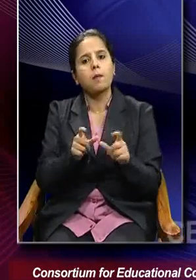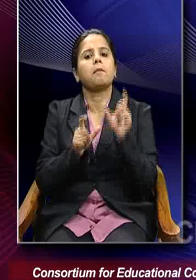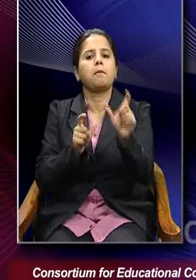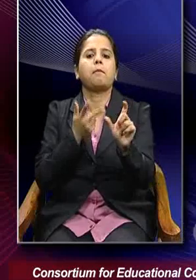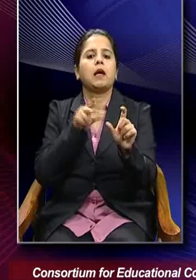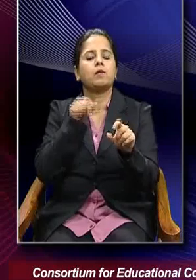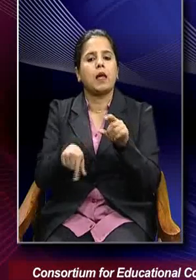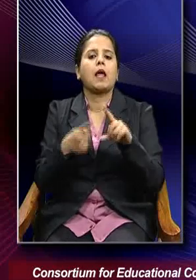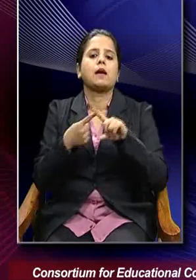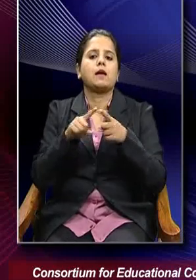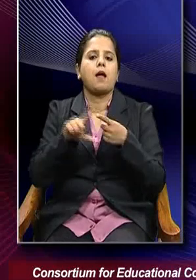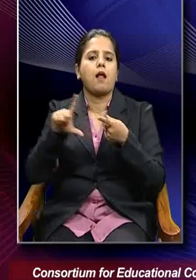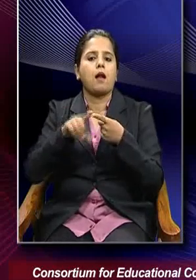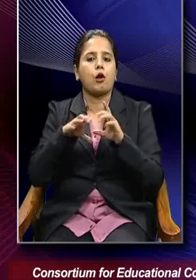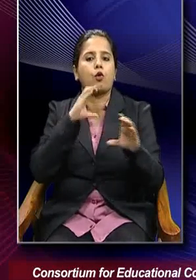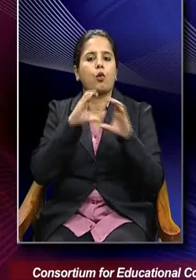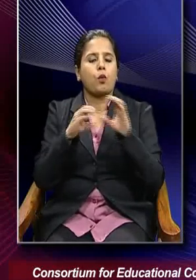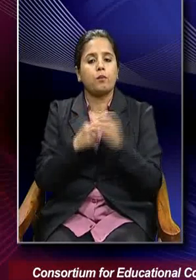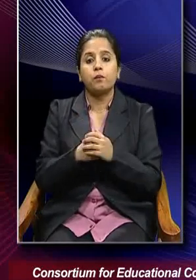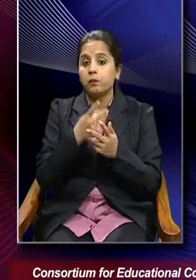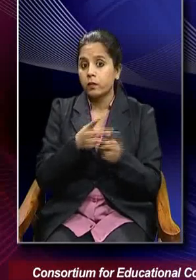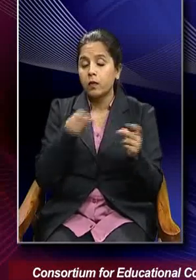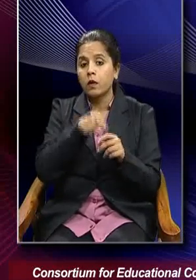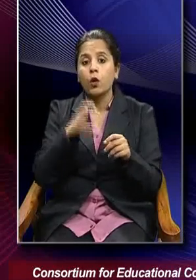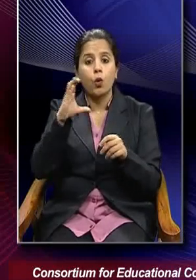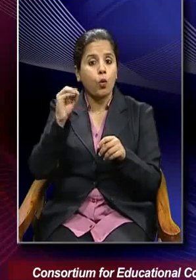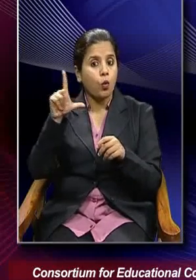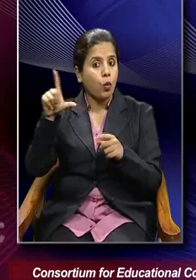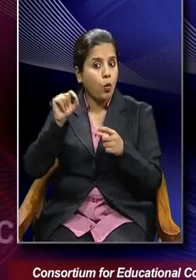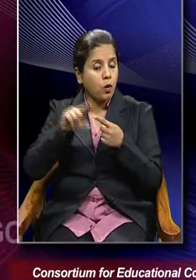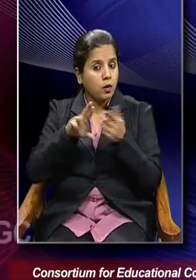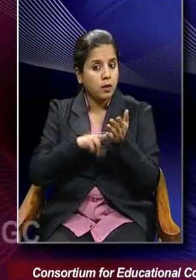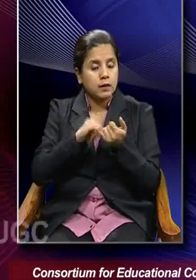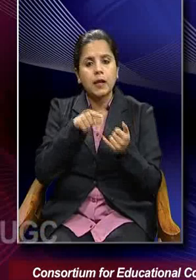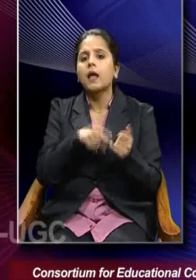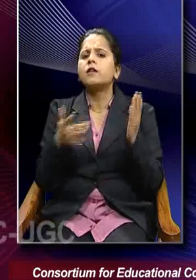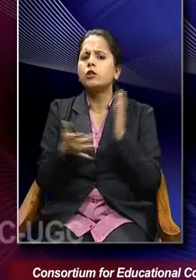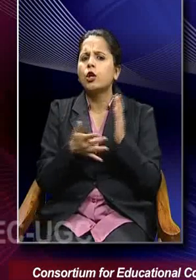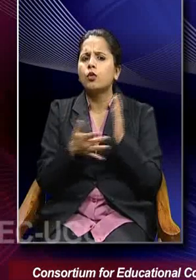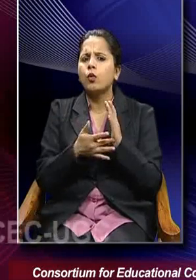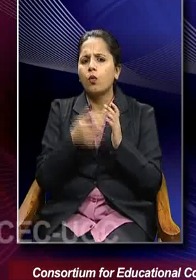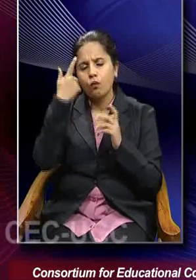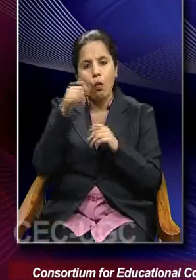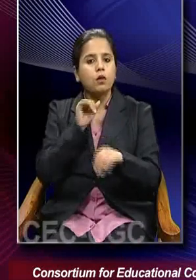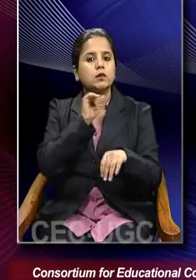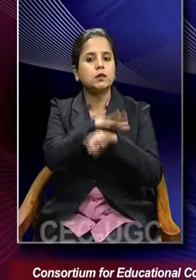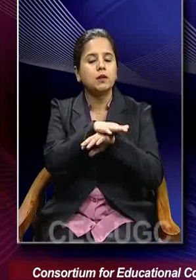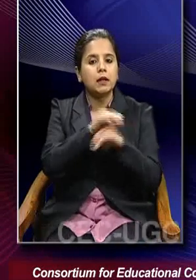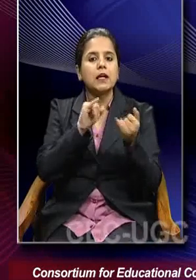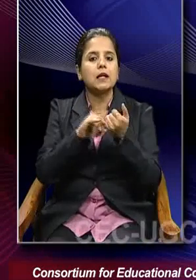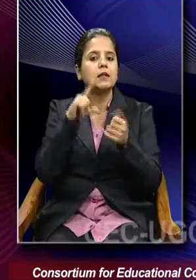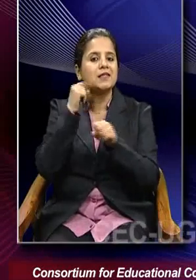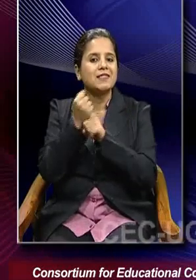Collins Dictionary defines telecommunications as it is the technology of sending signals